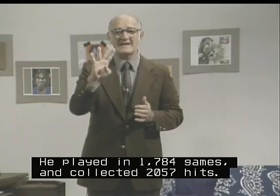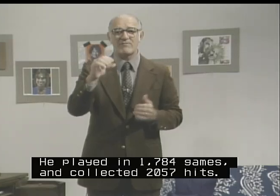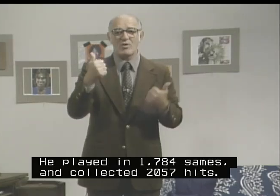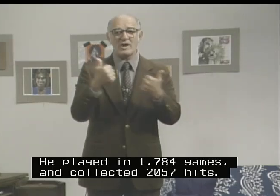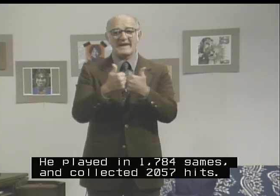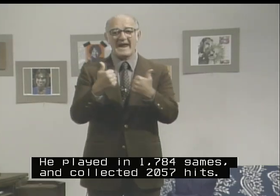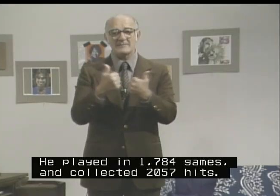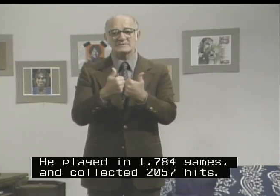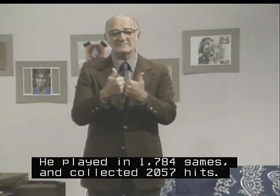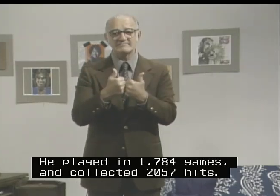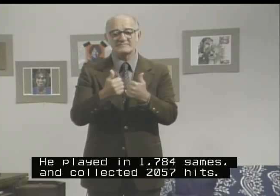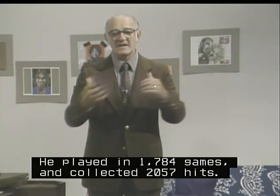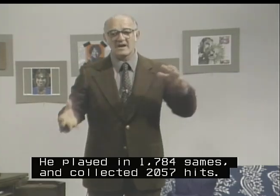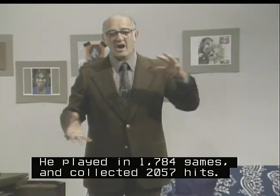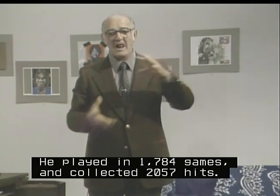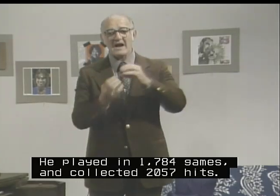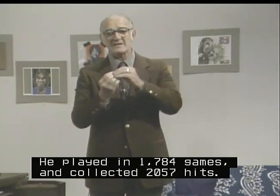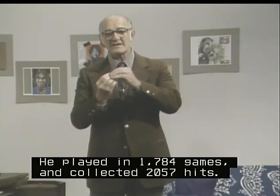1,784 games, collected